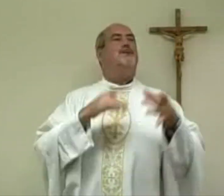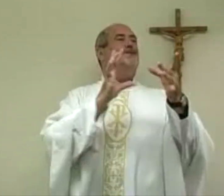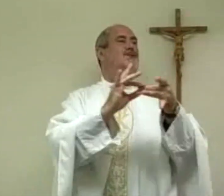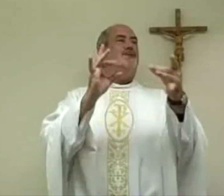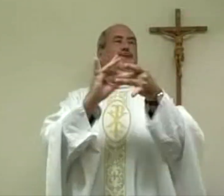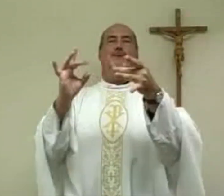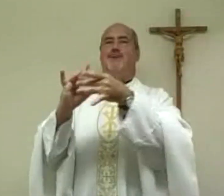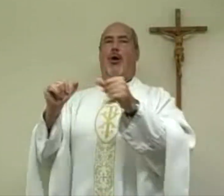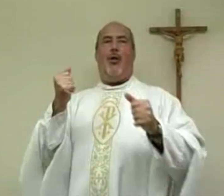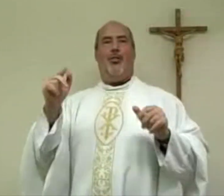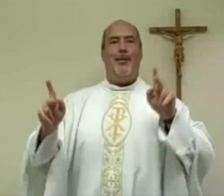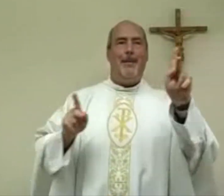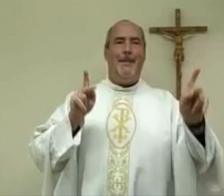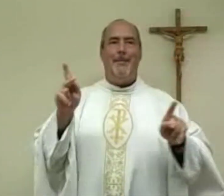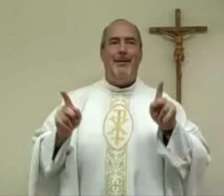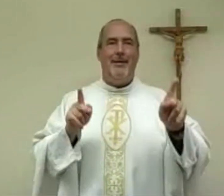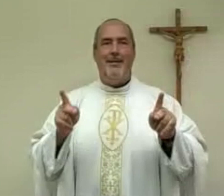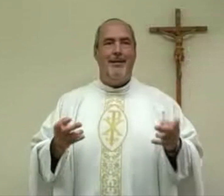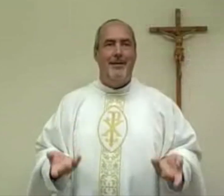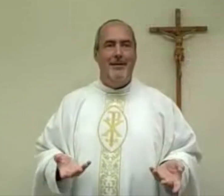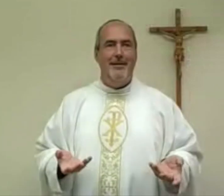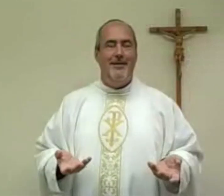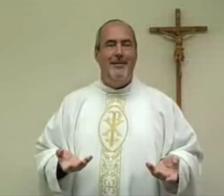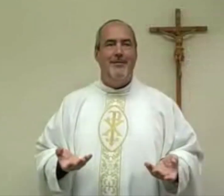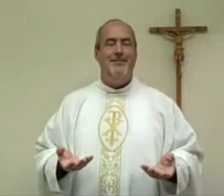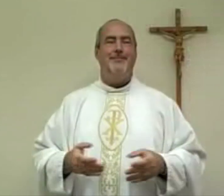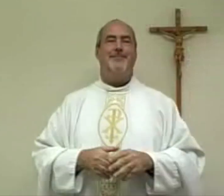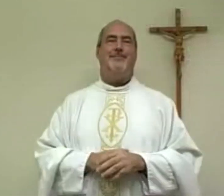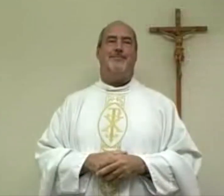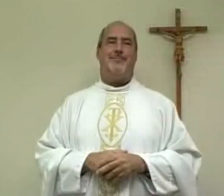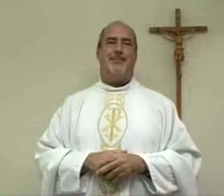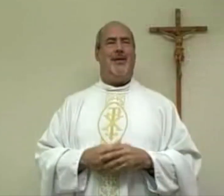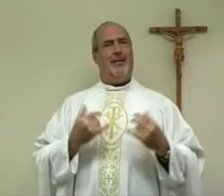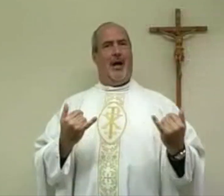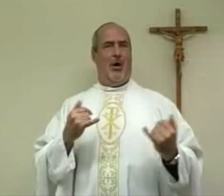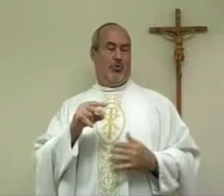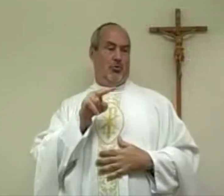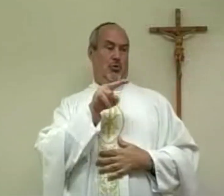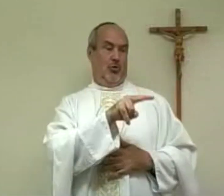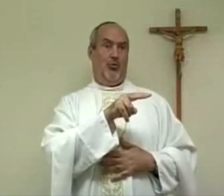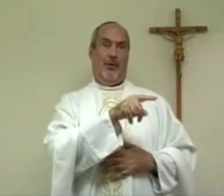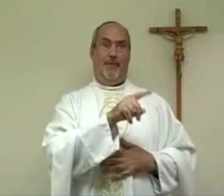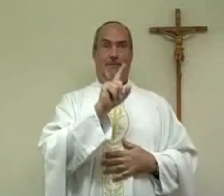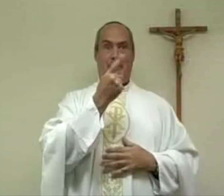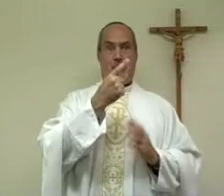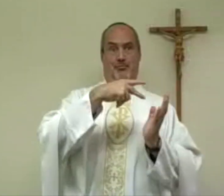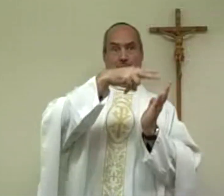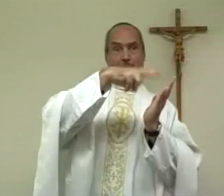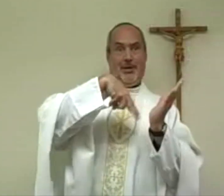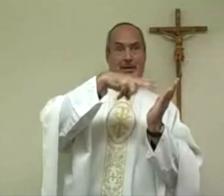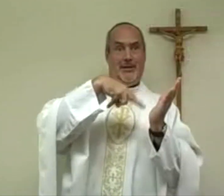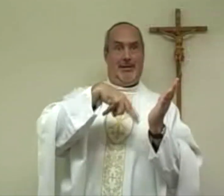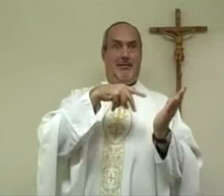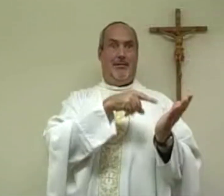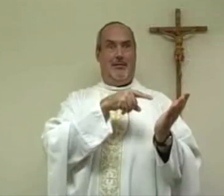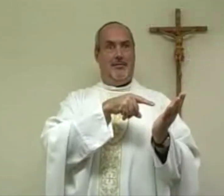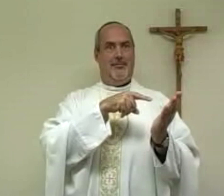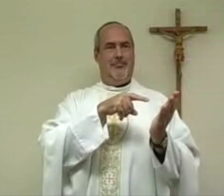more and more about God, and it'll get easier for us to tell other people about Him. Now, if we look at